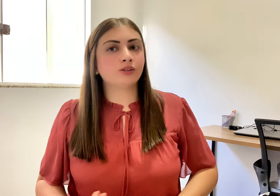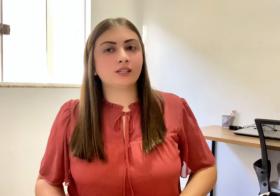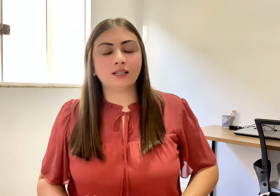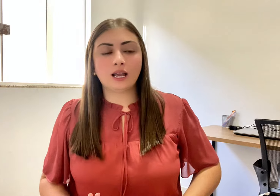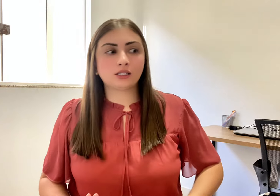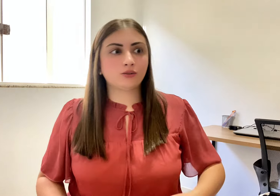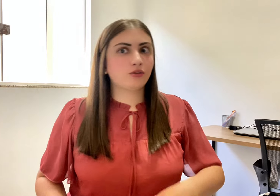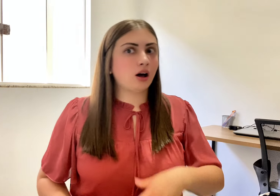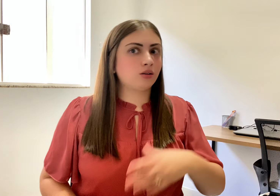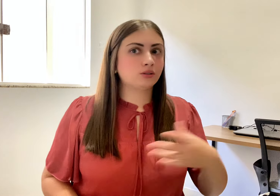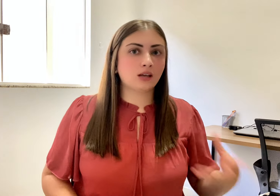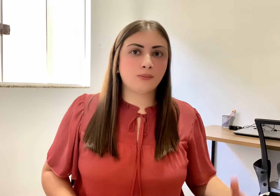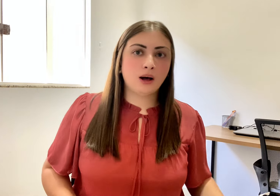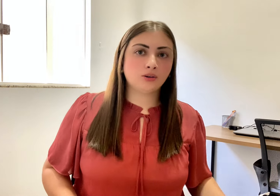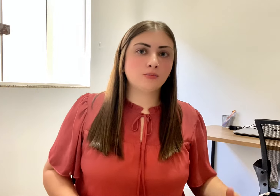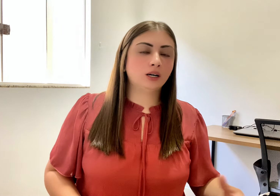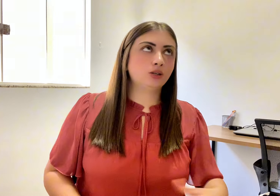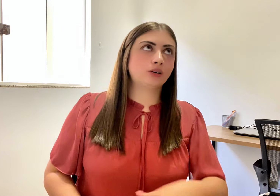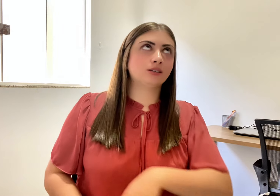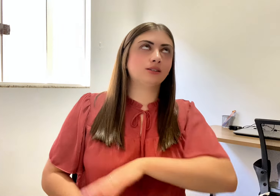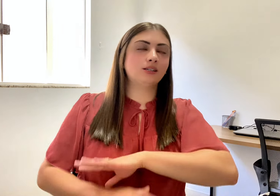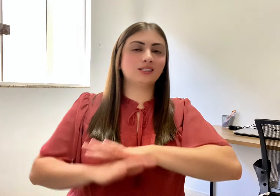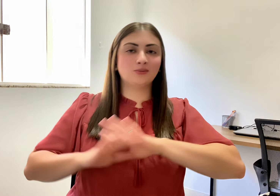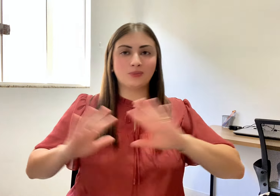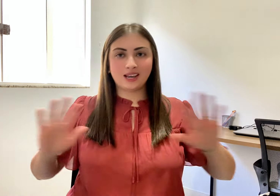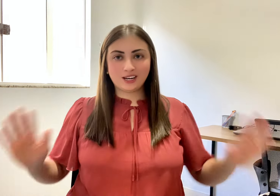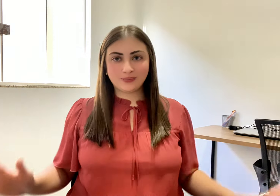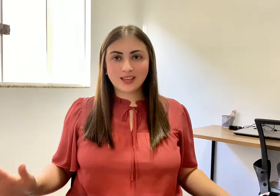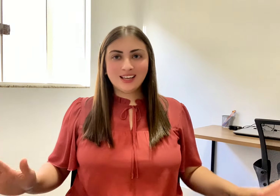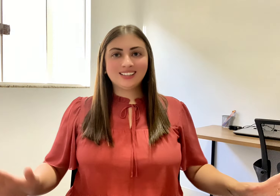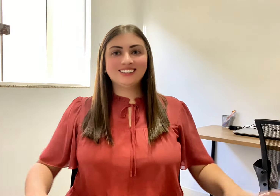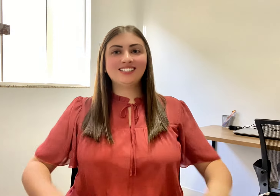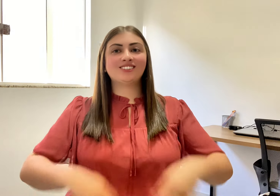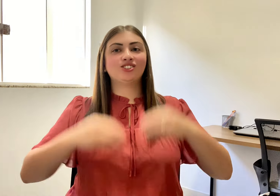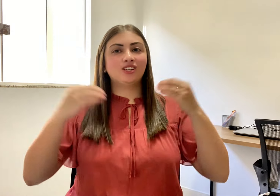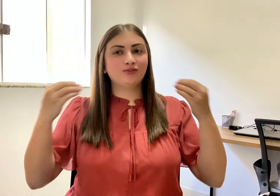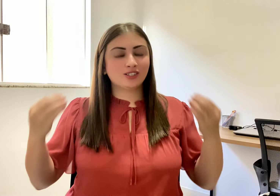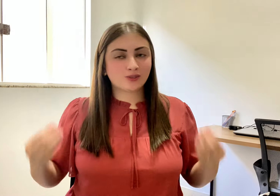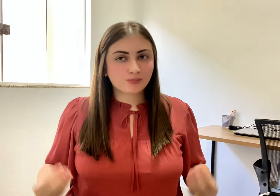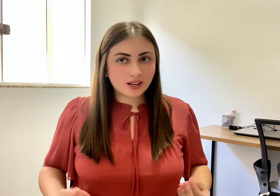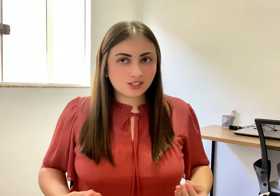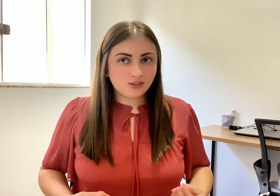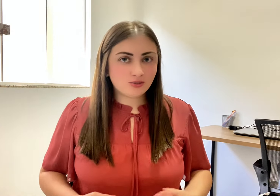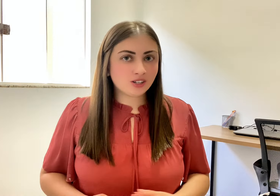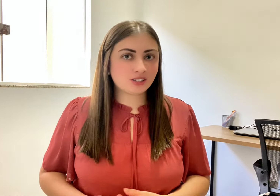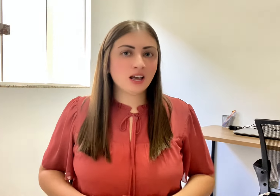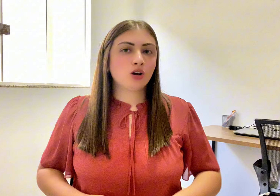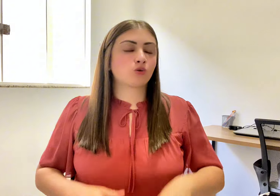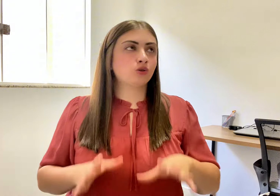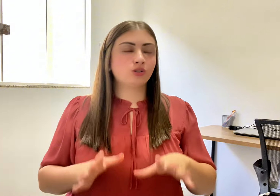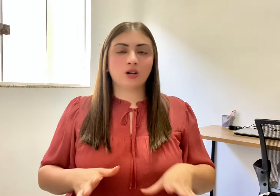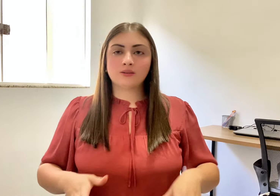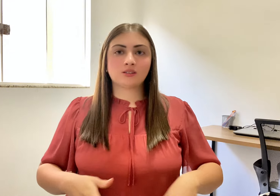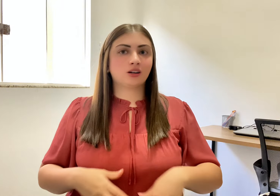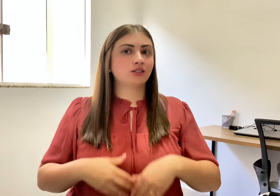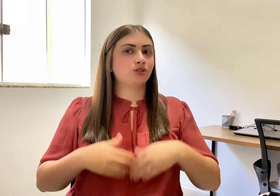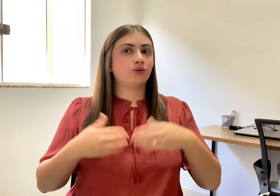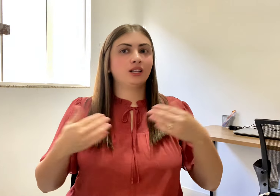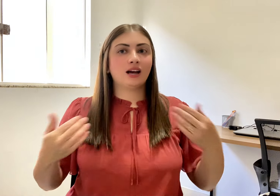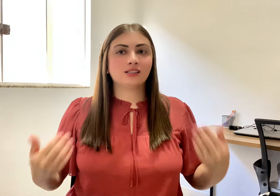and negative thoughts about money were dissipating. This shift in perspective was crucial and started to realize